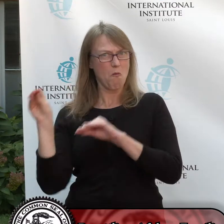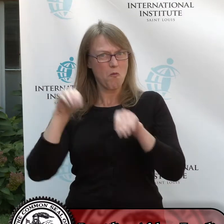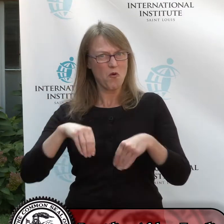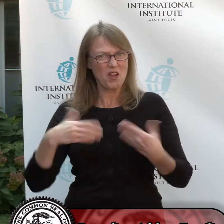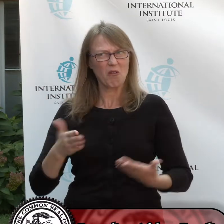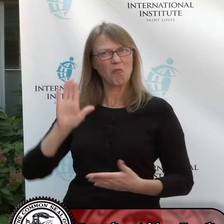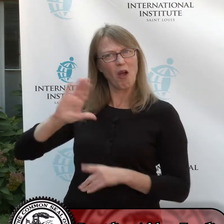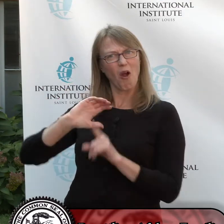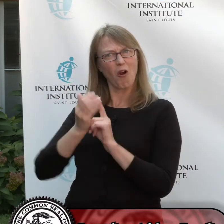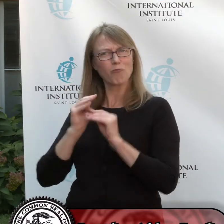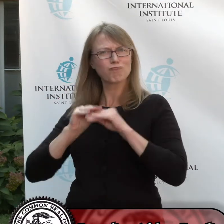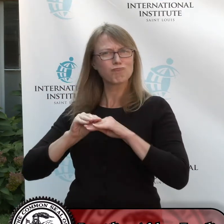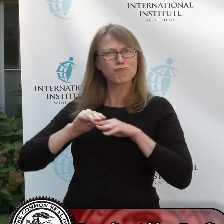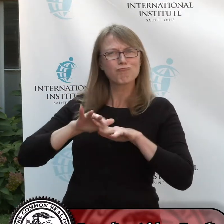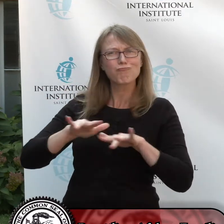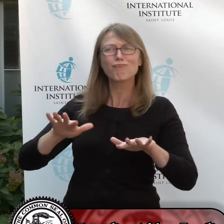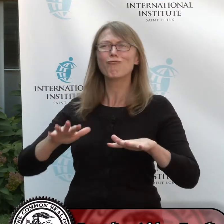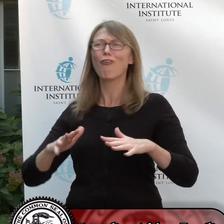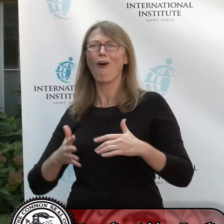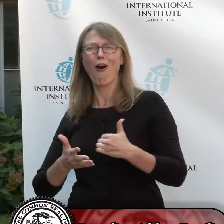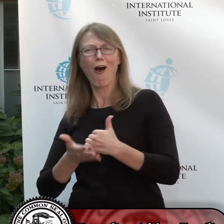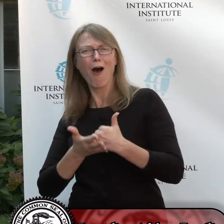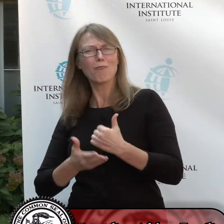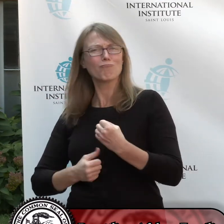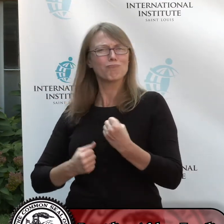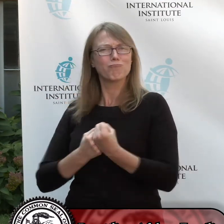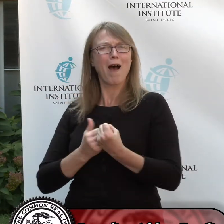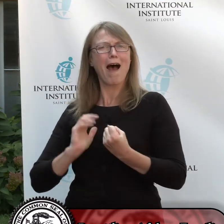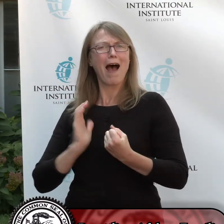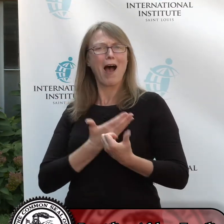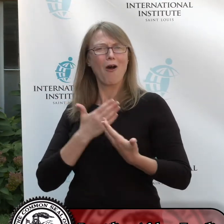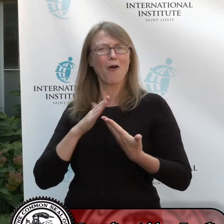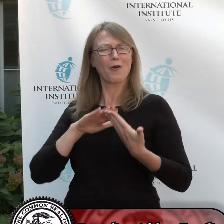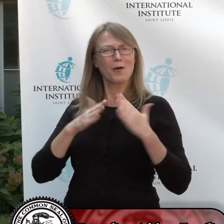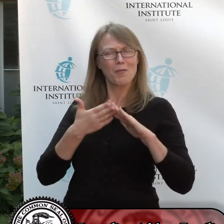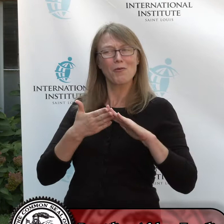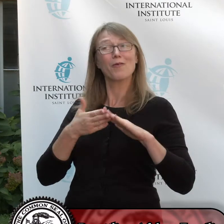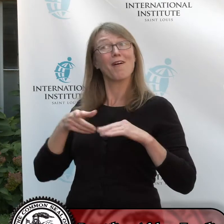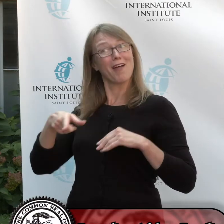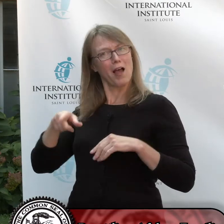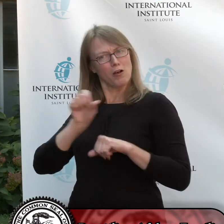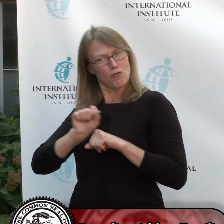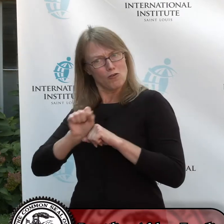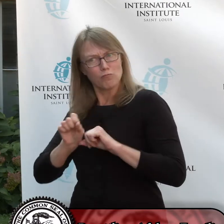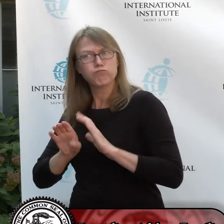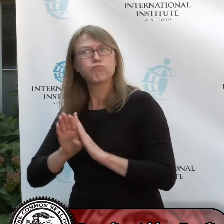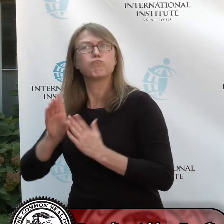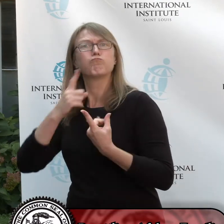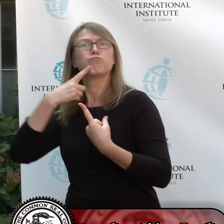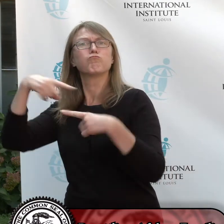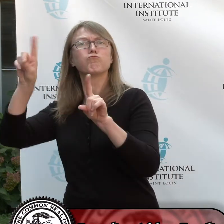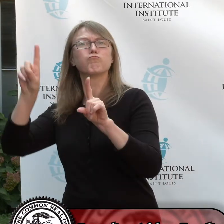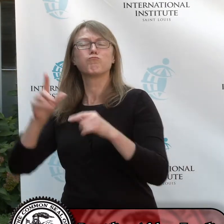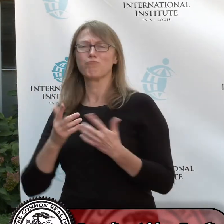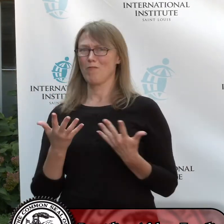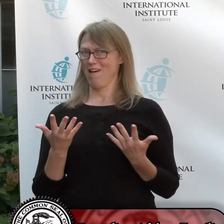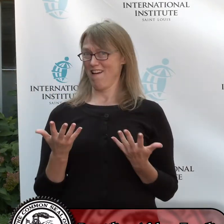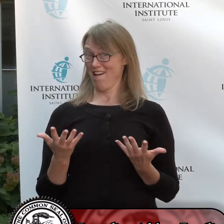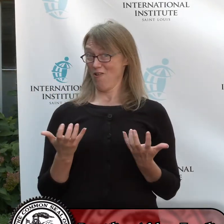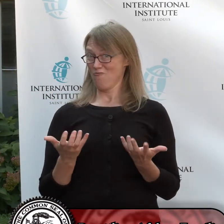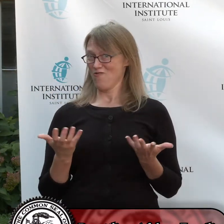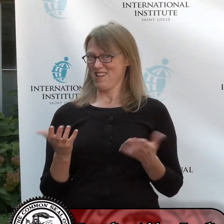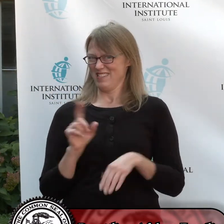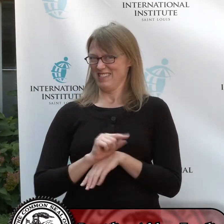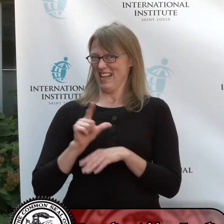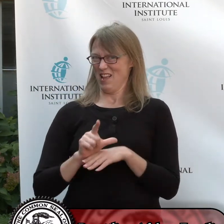and working hard to get ahead. I want St. Louis to be a community where everyone can thrive regardless of the color